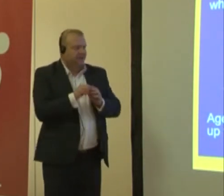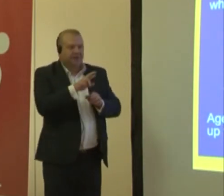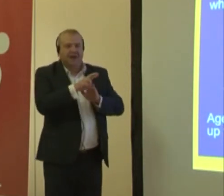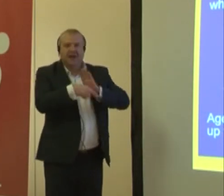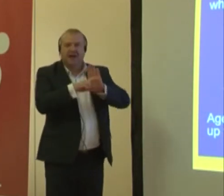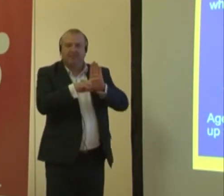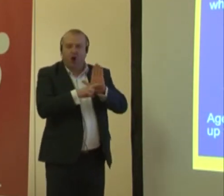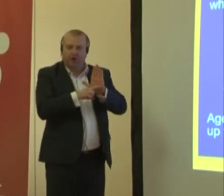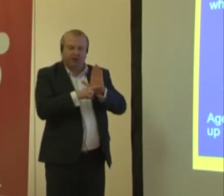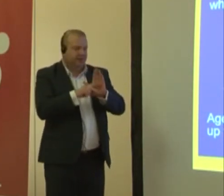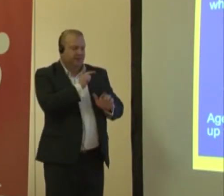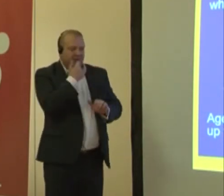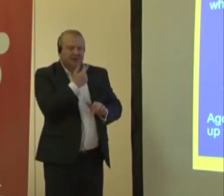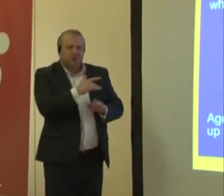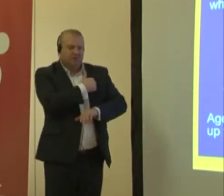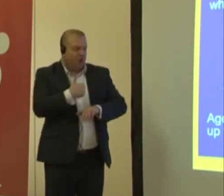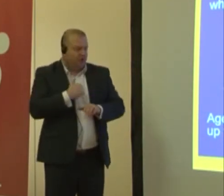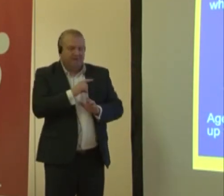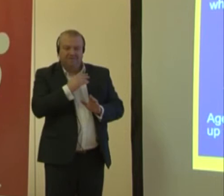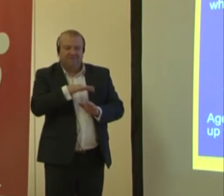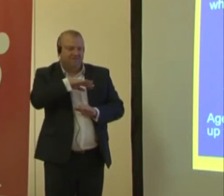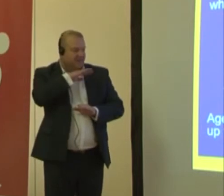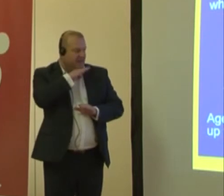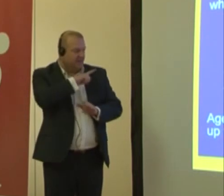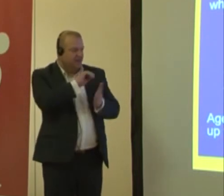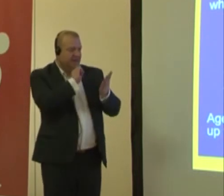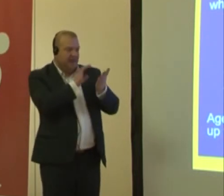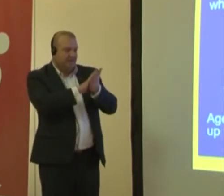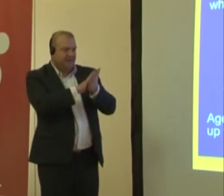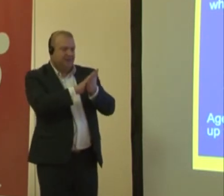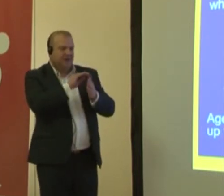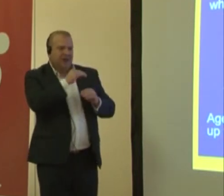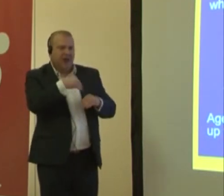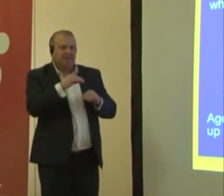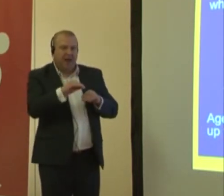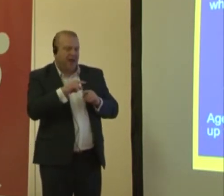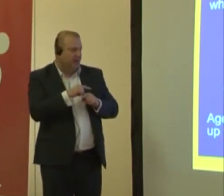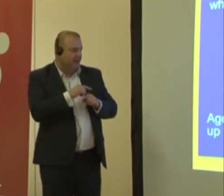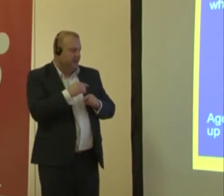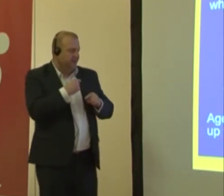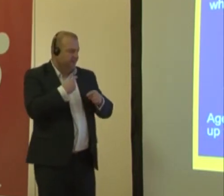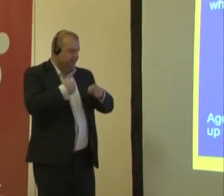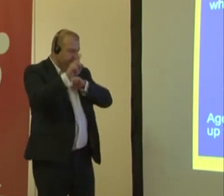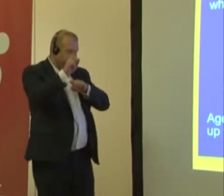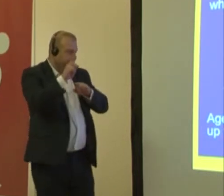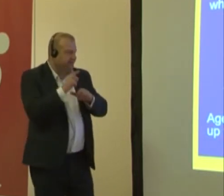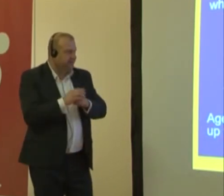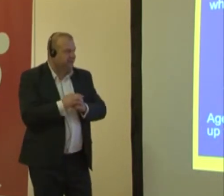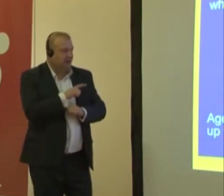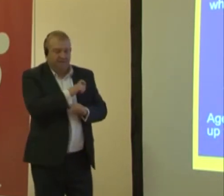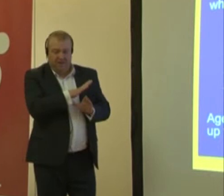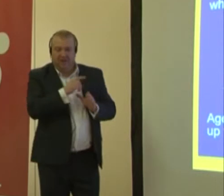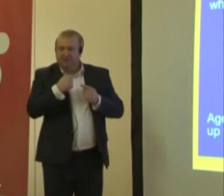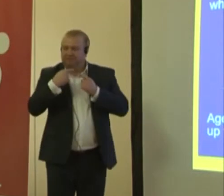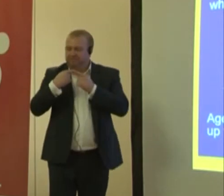an email and say, I would like to have that work. Can you please send me the Polish version of it? And we send it to you for free. No cost